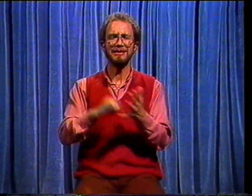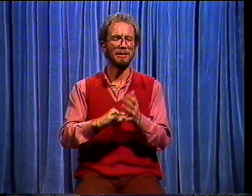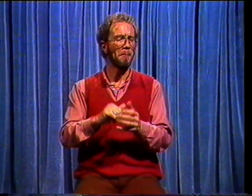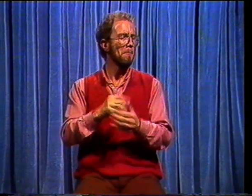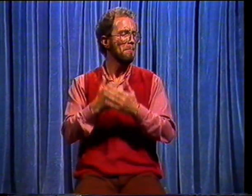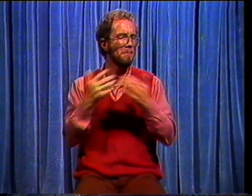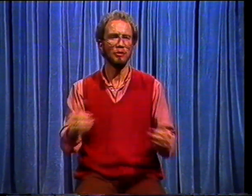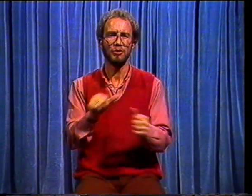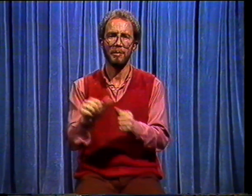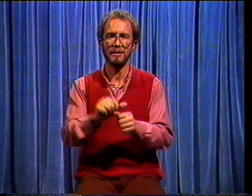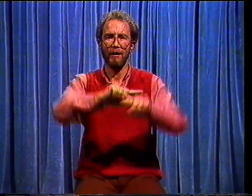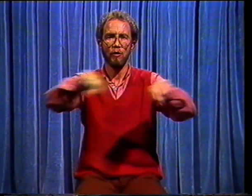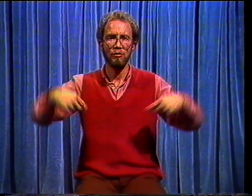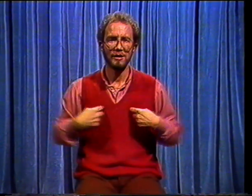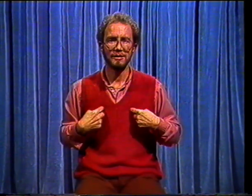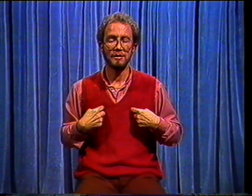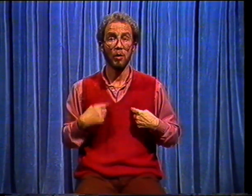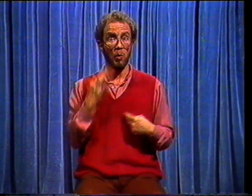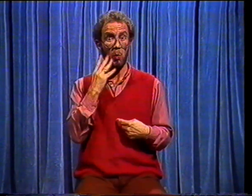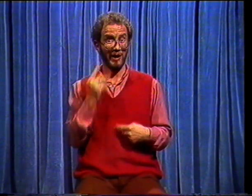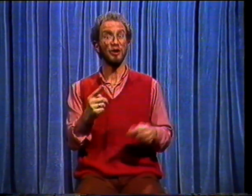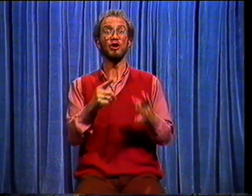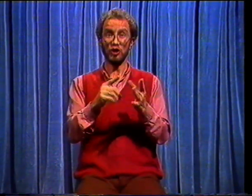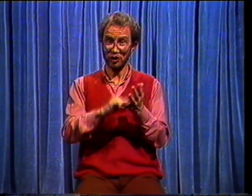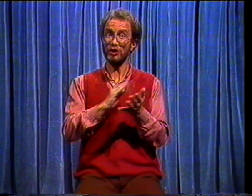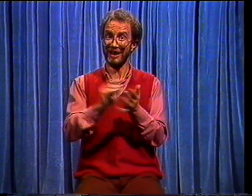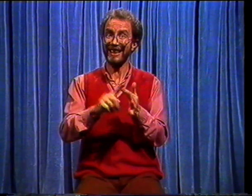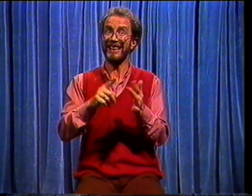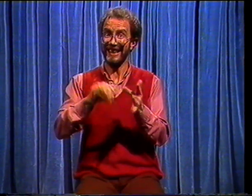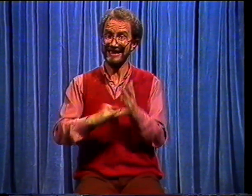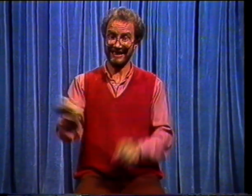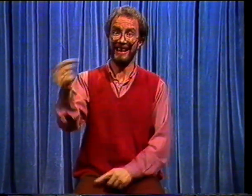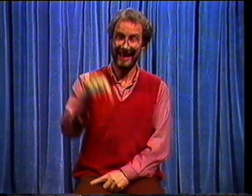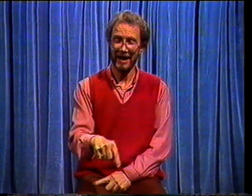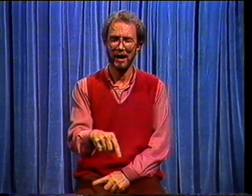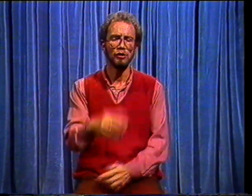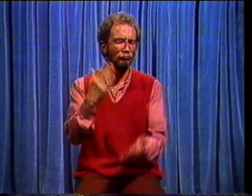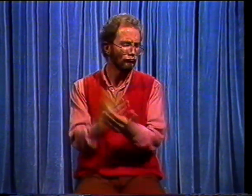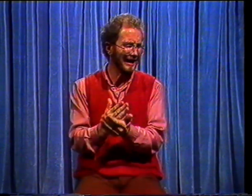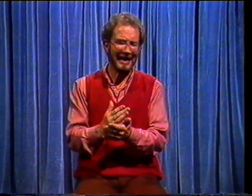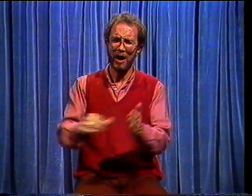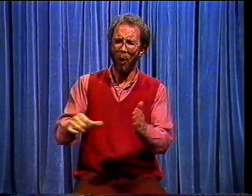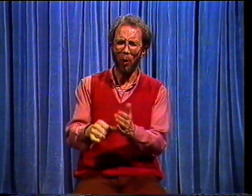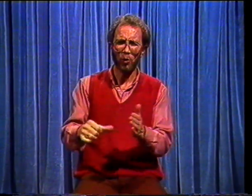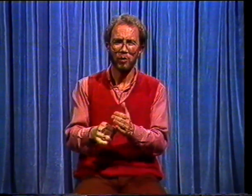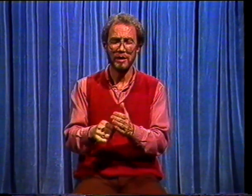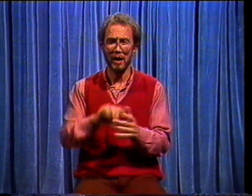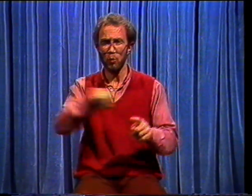It's much better for us. When she is here, it's really awkward, and